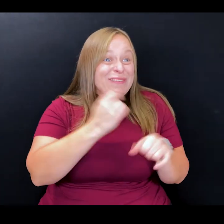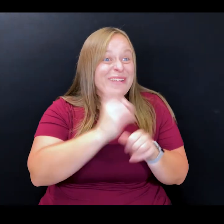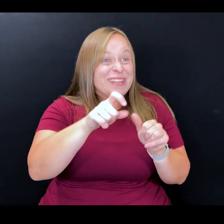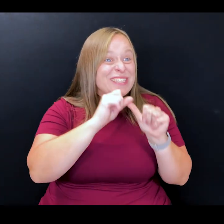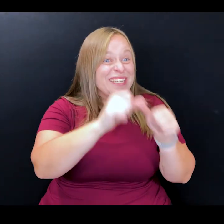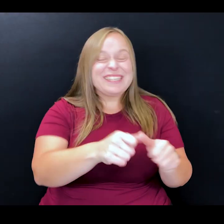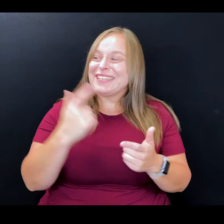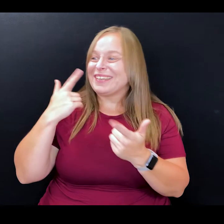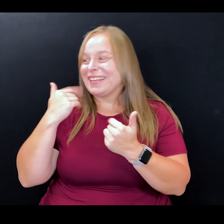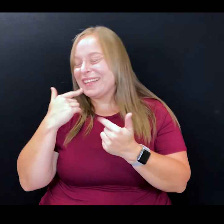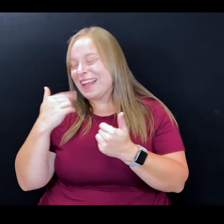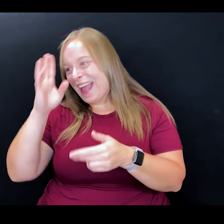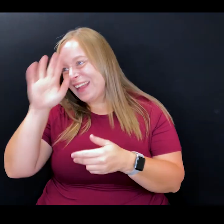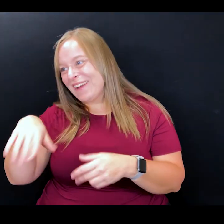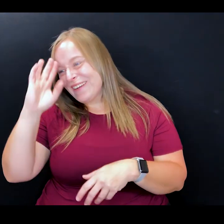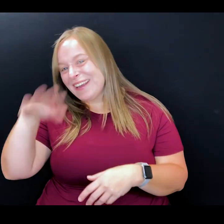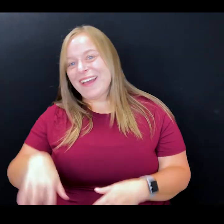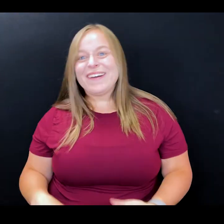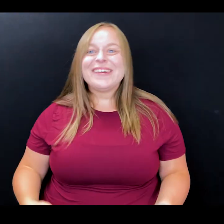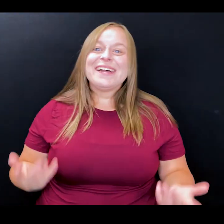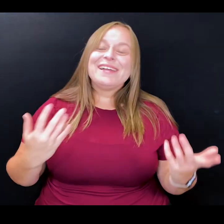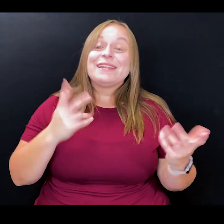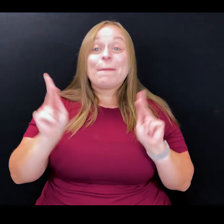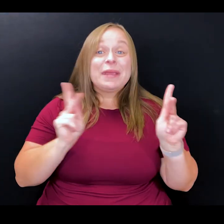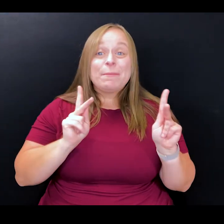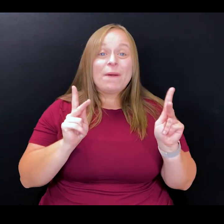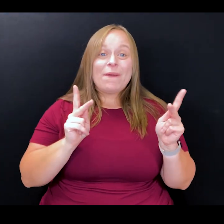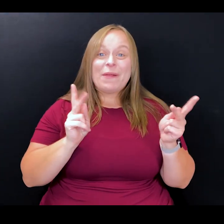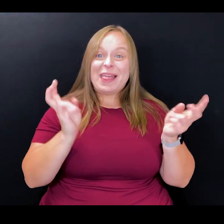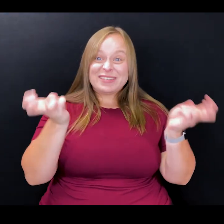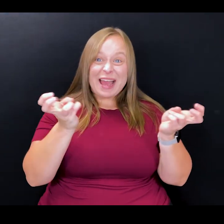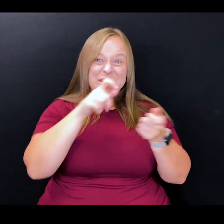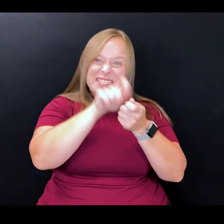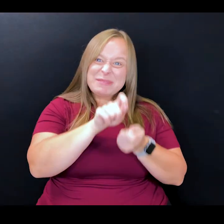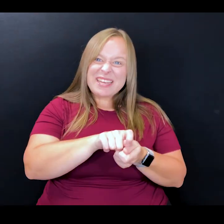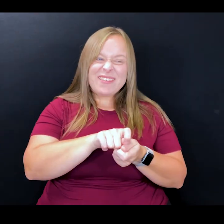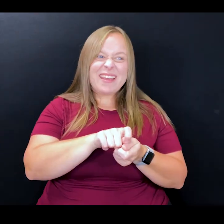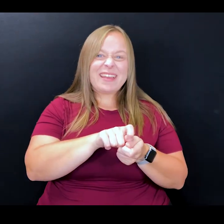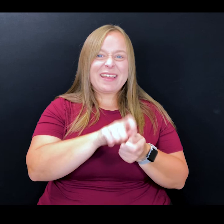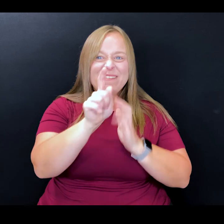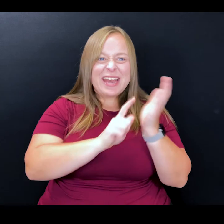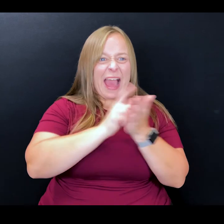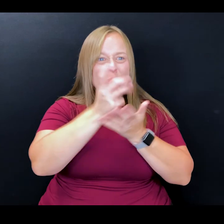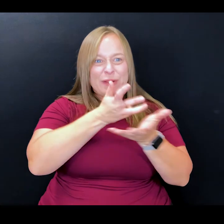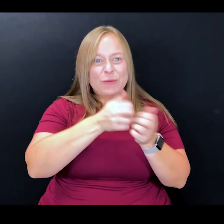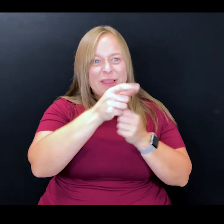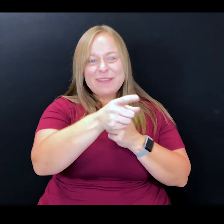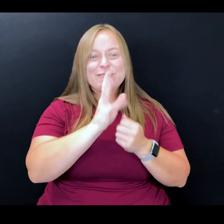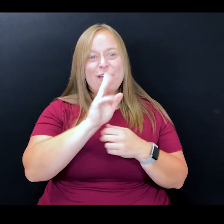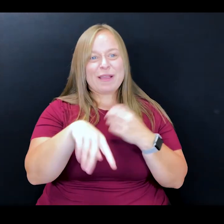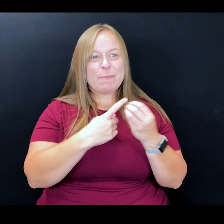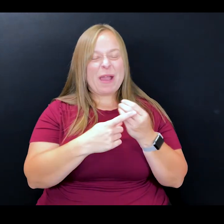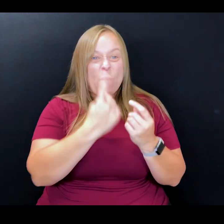continue. I know. And I think we'll have to be topic specific so we can have just an hour with you speaking about